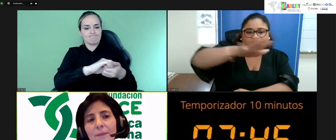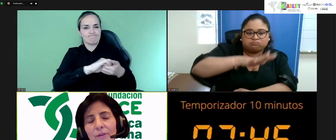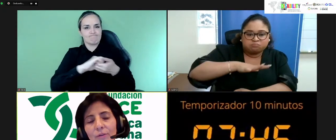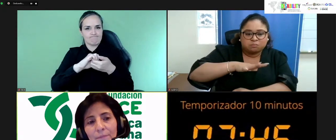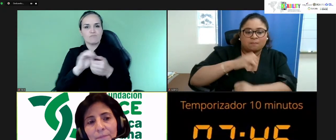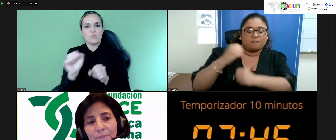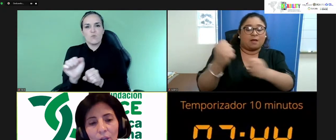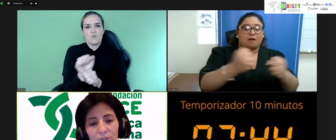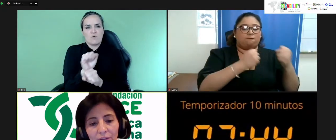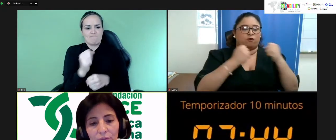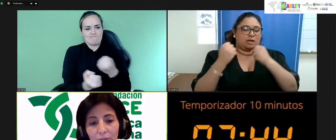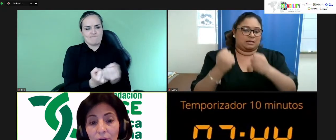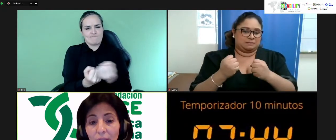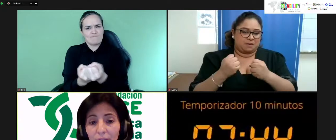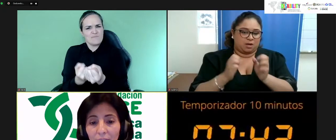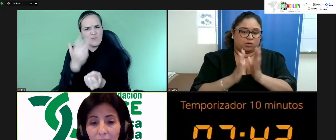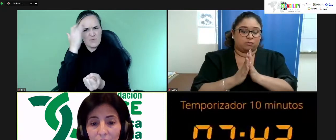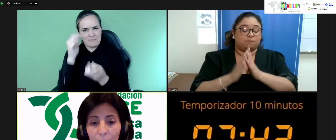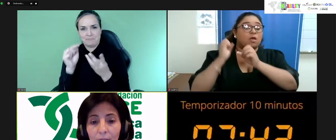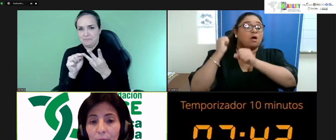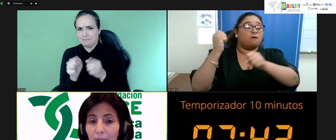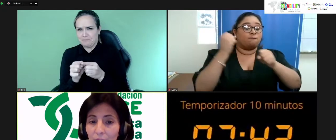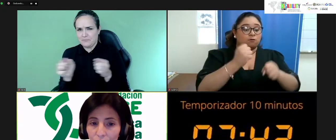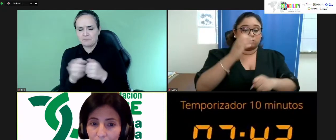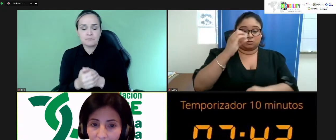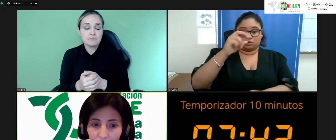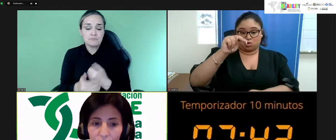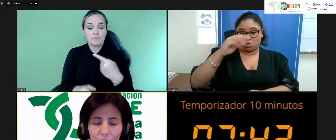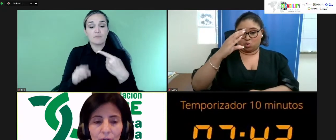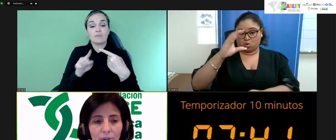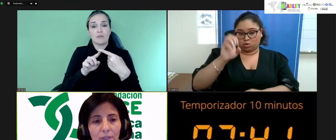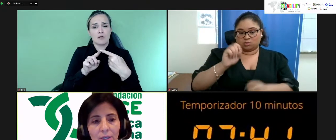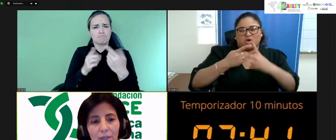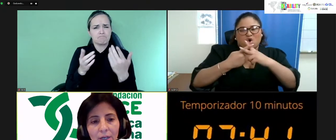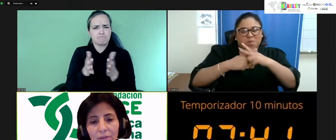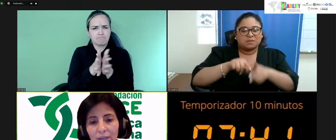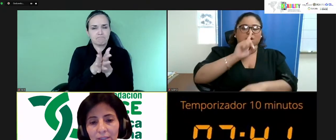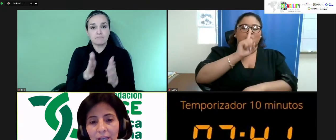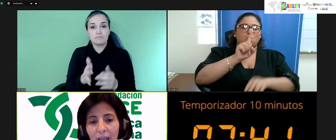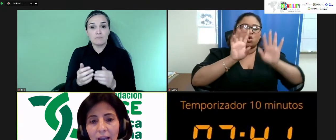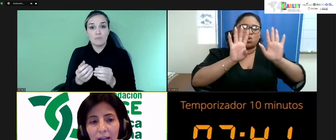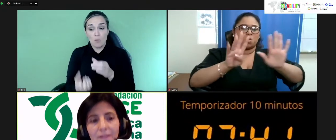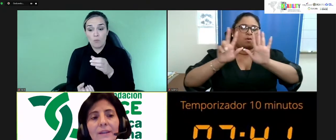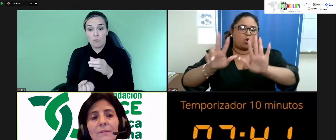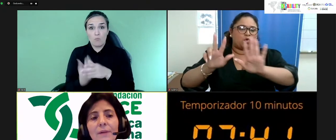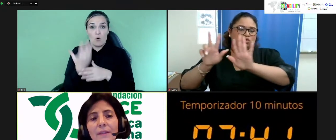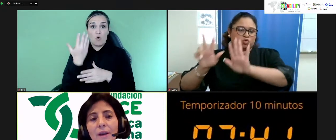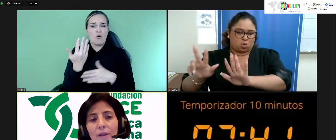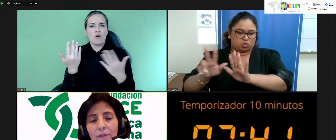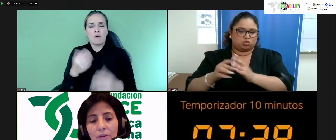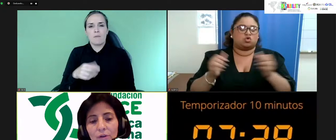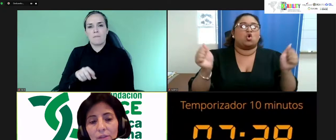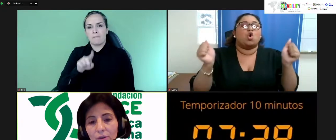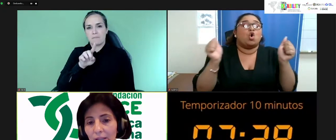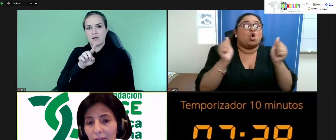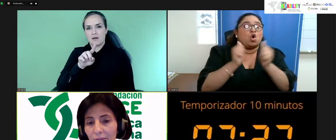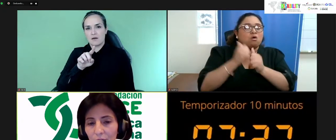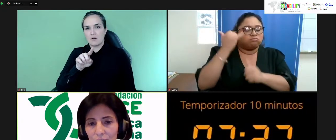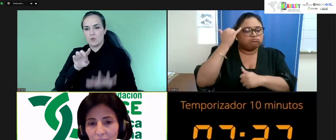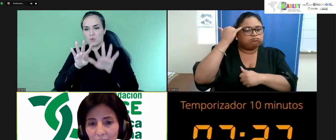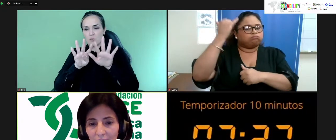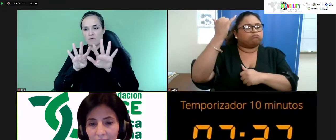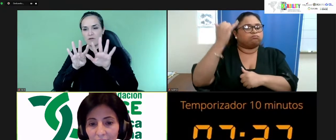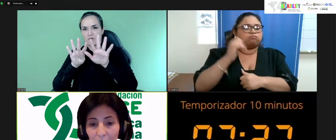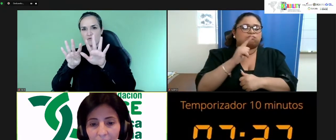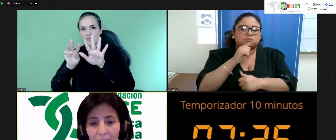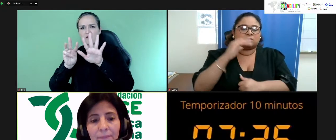working on this area such as this trend in the new area our organization was born in 1998